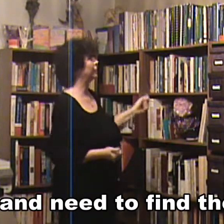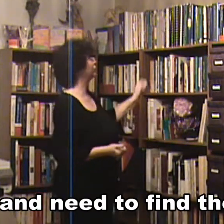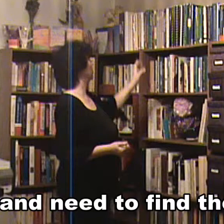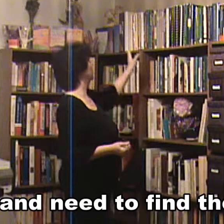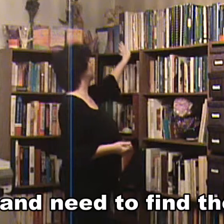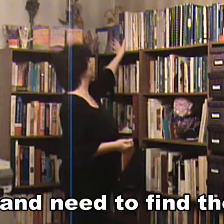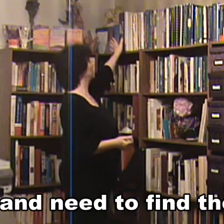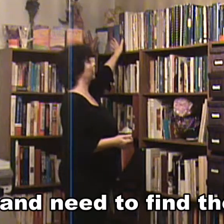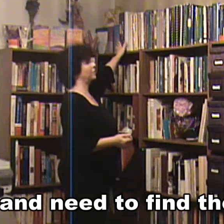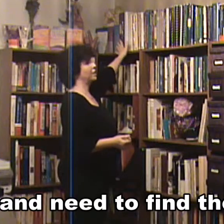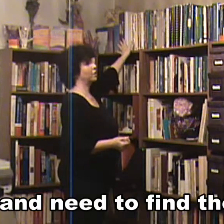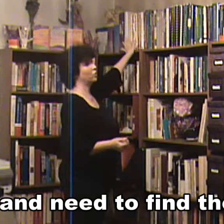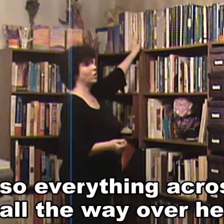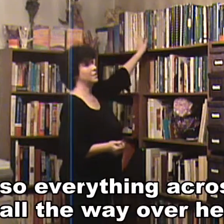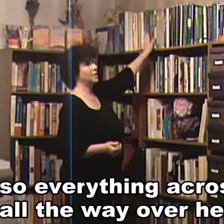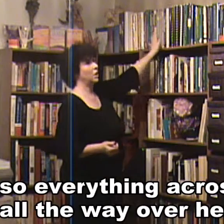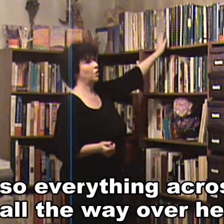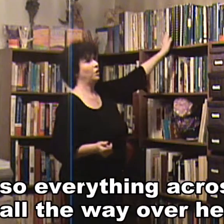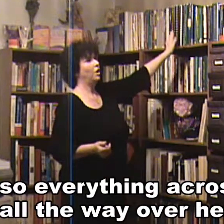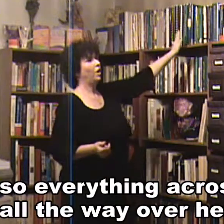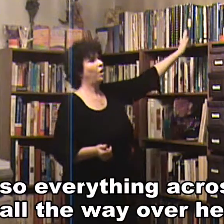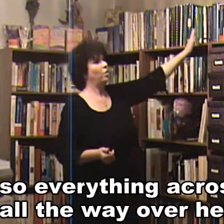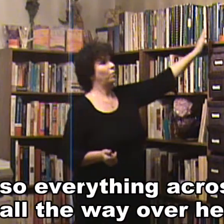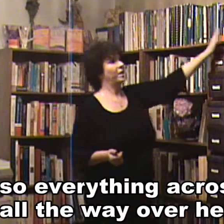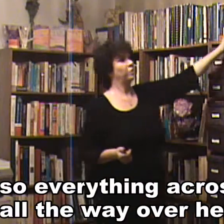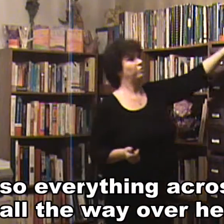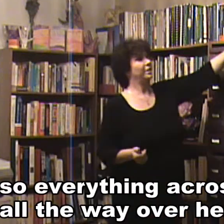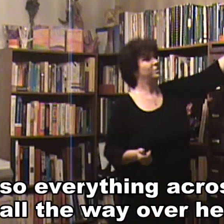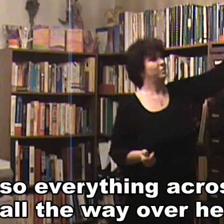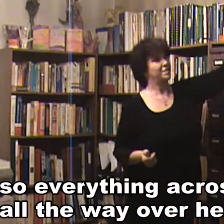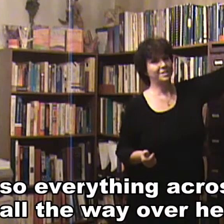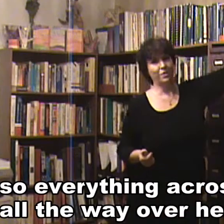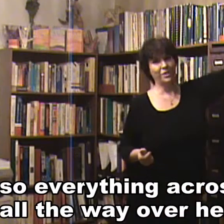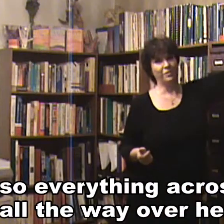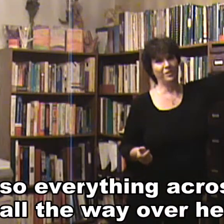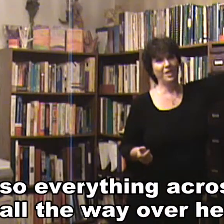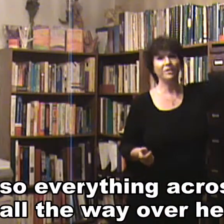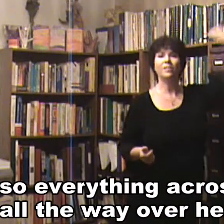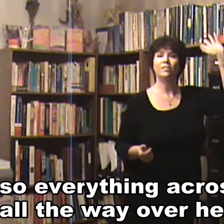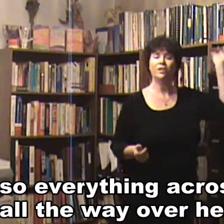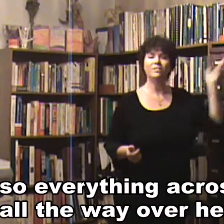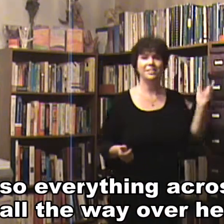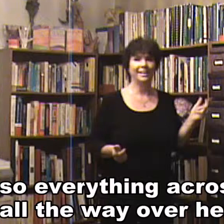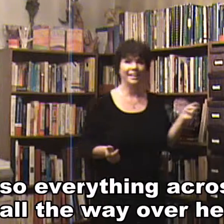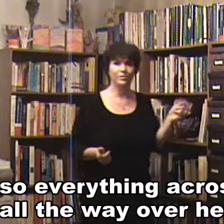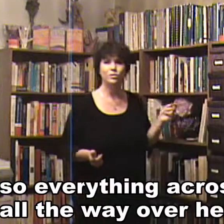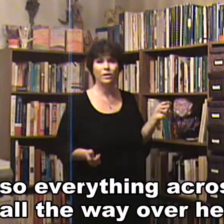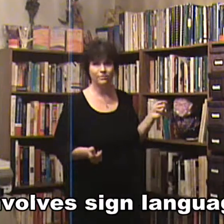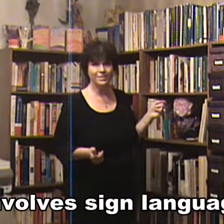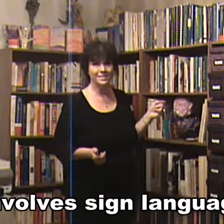for. So everything across here all the way over into this area over here involves sign language